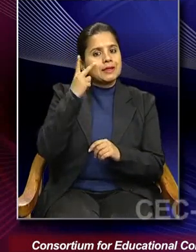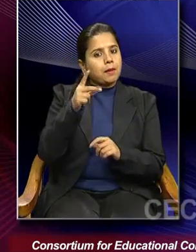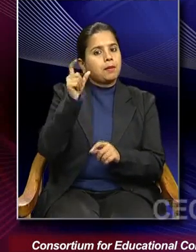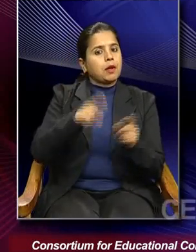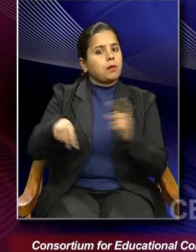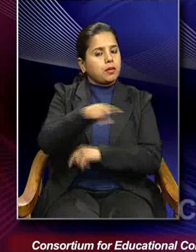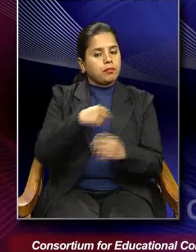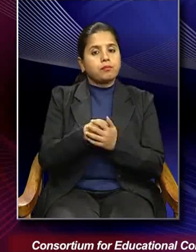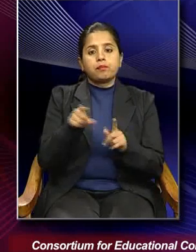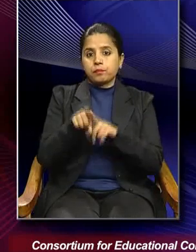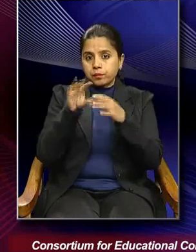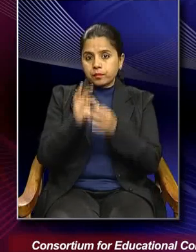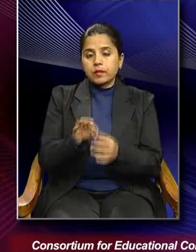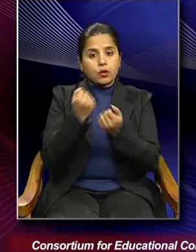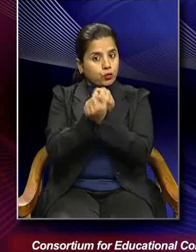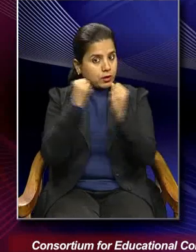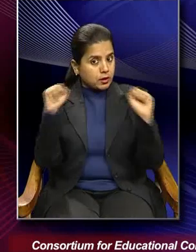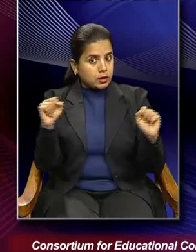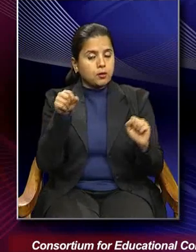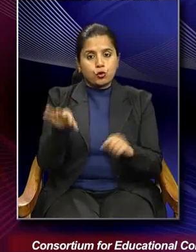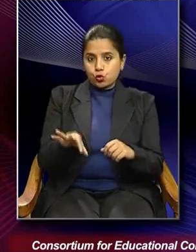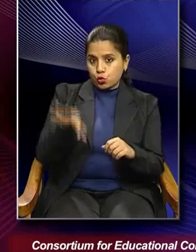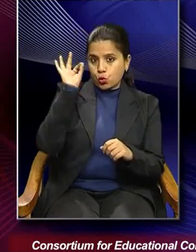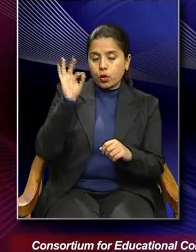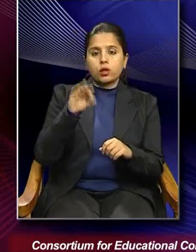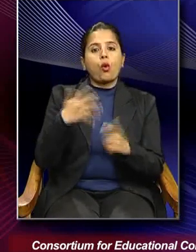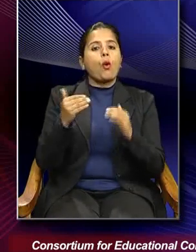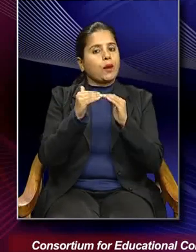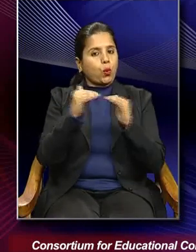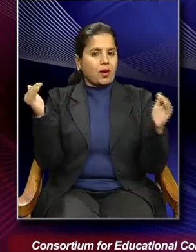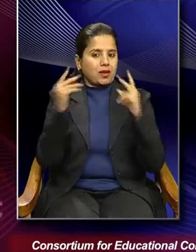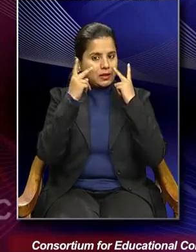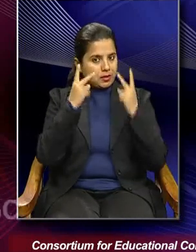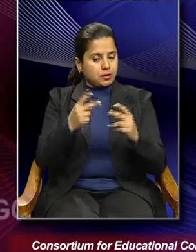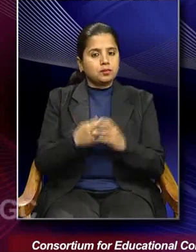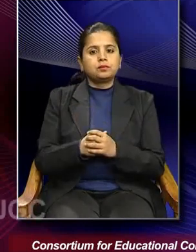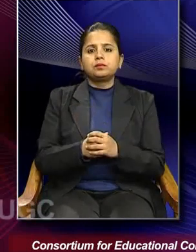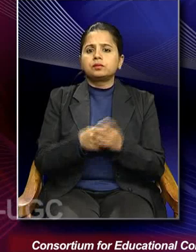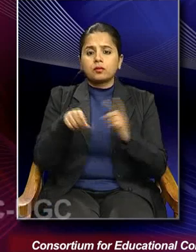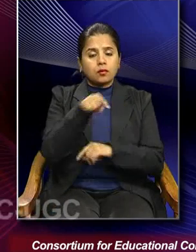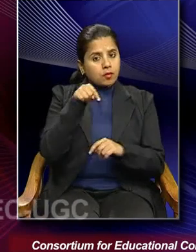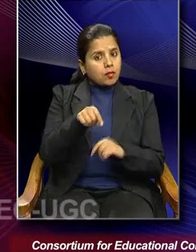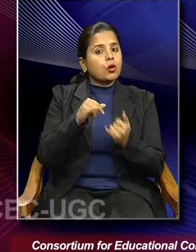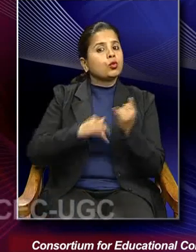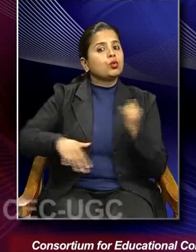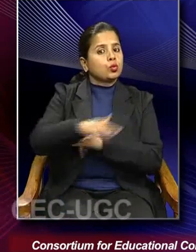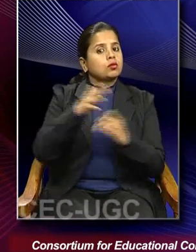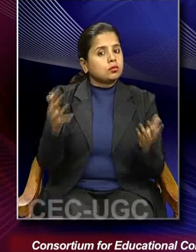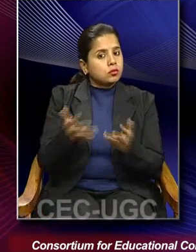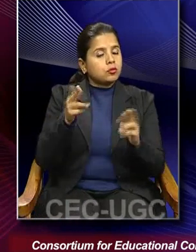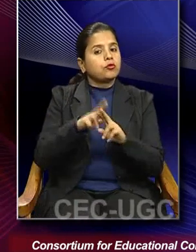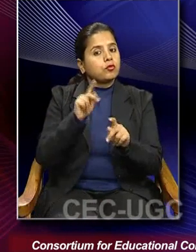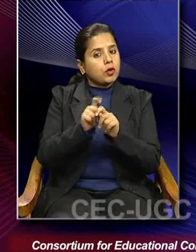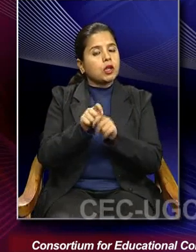citizens regarding the freedom of choice and equality. It is this social welfare function